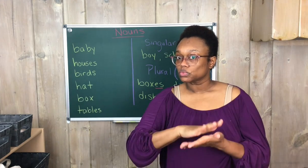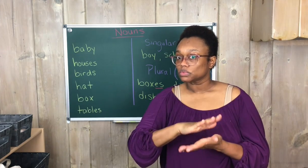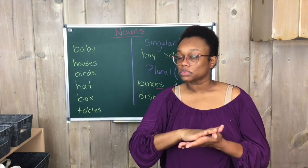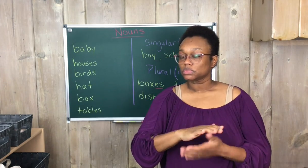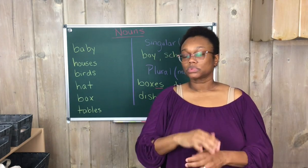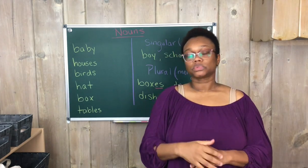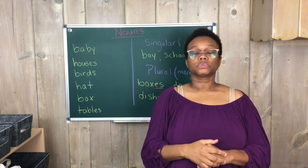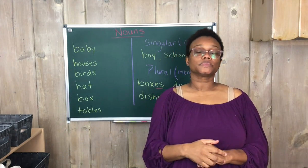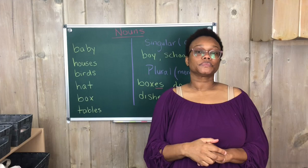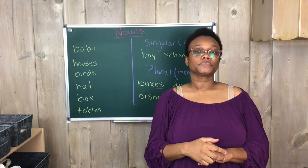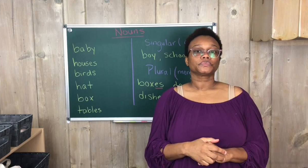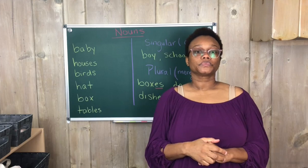school.